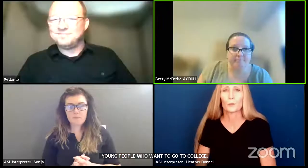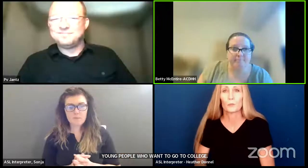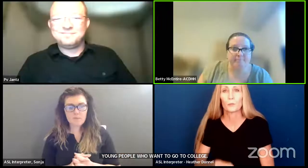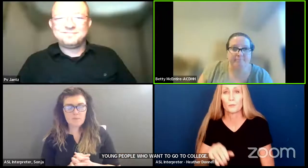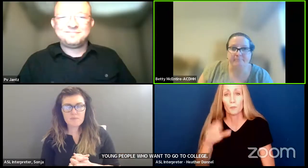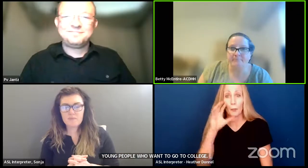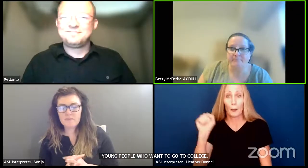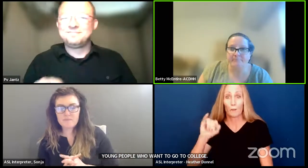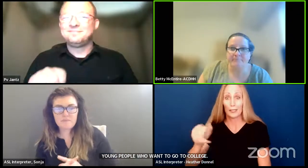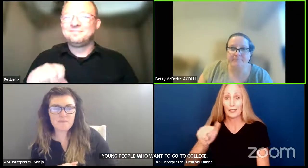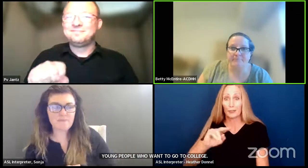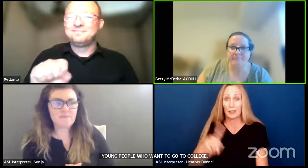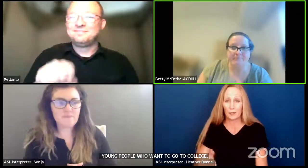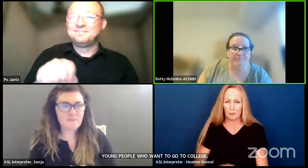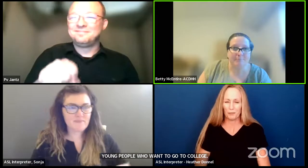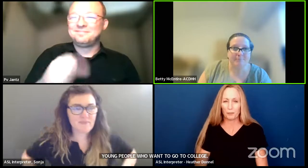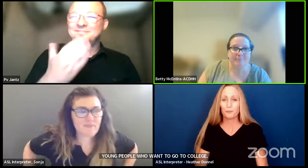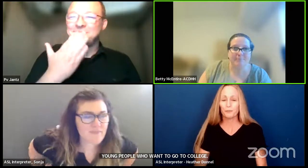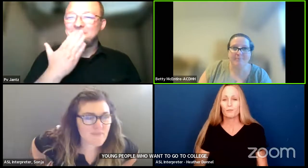Jantz.